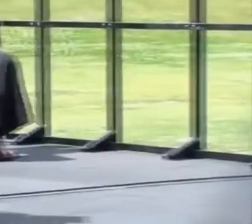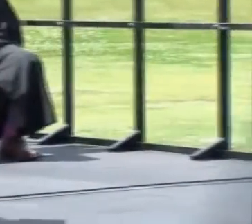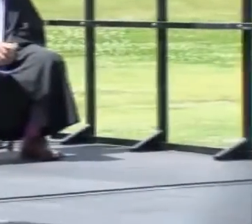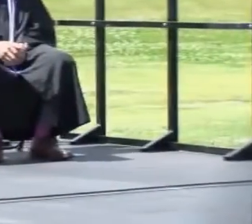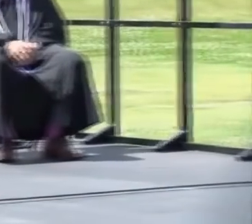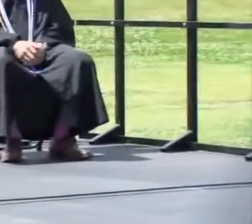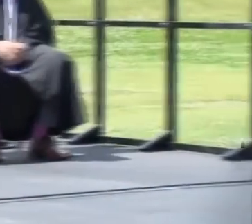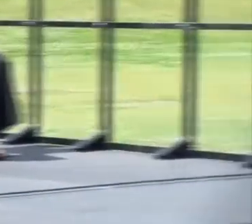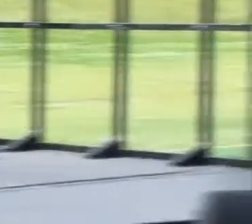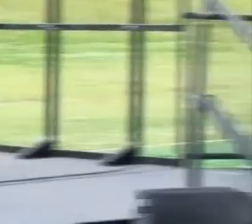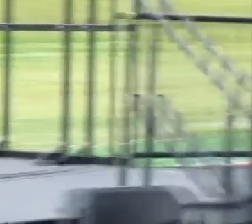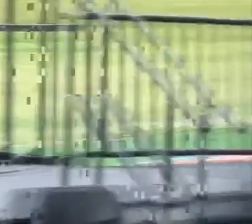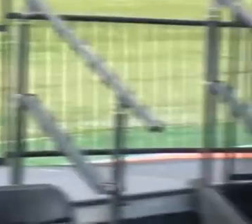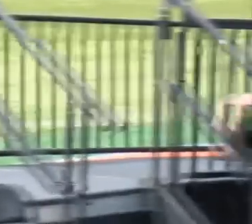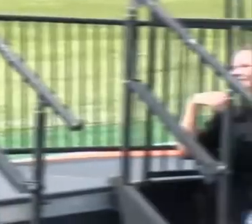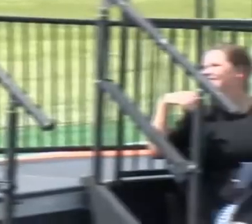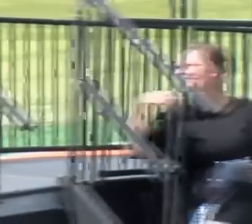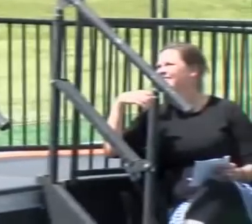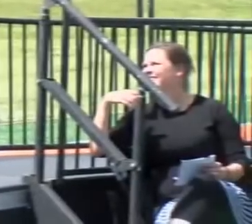Emma Atchison.